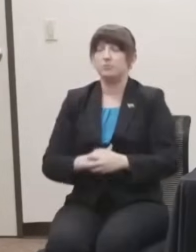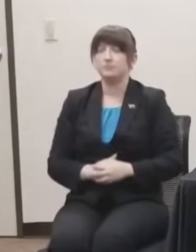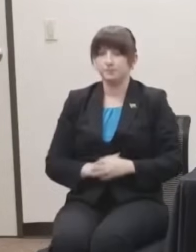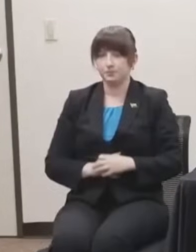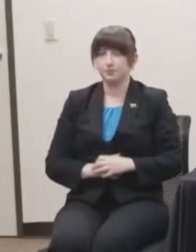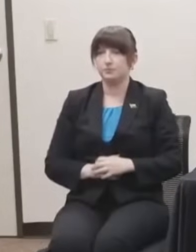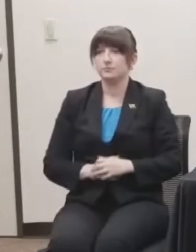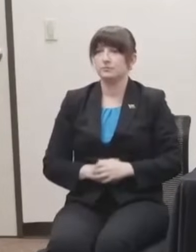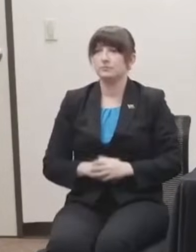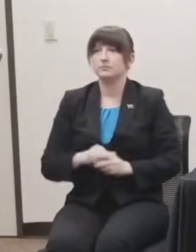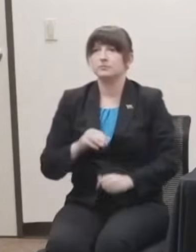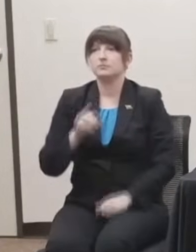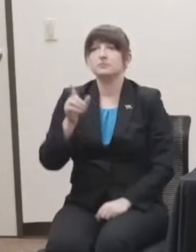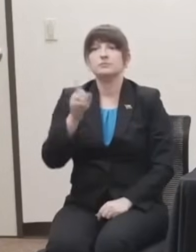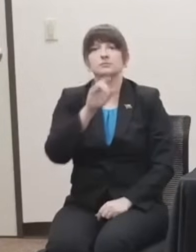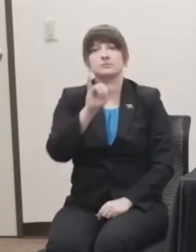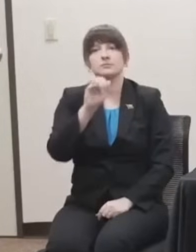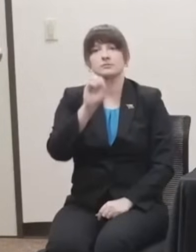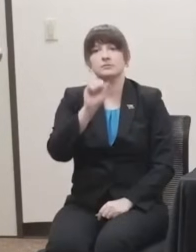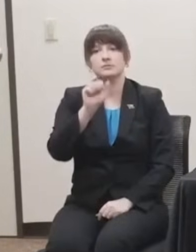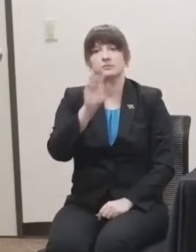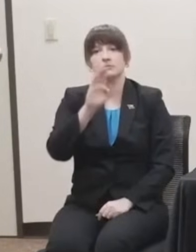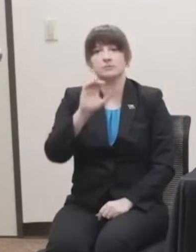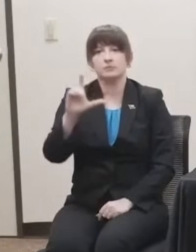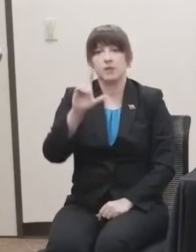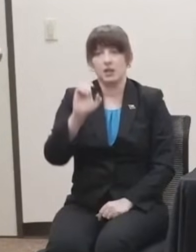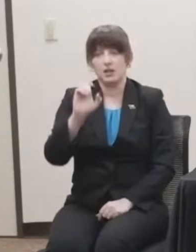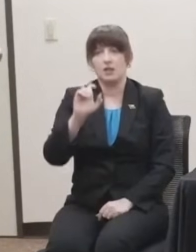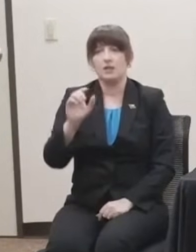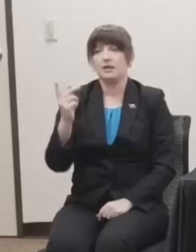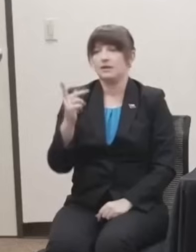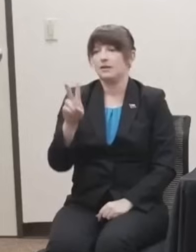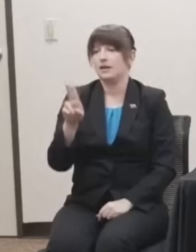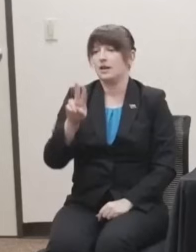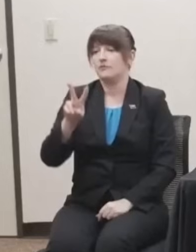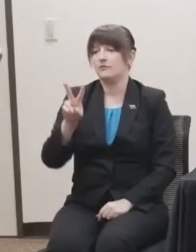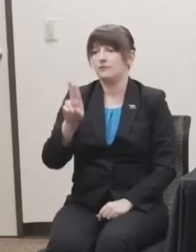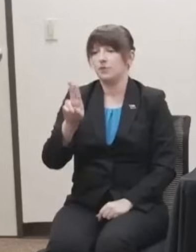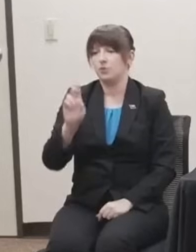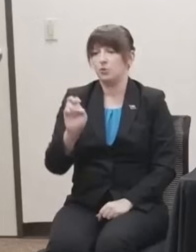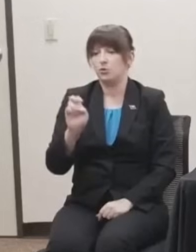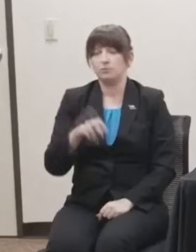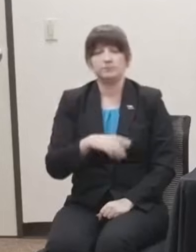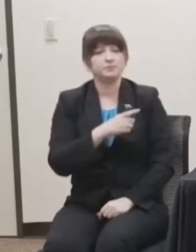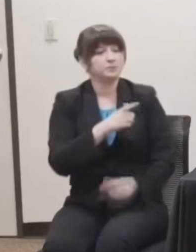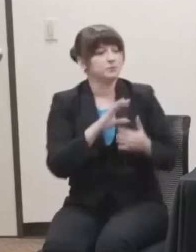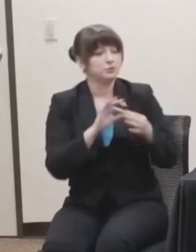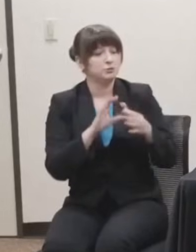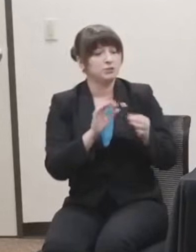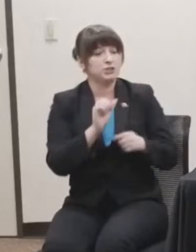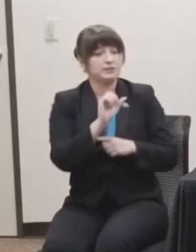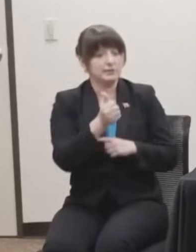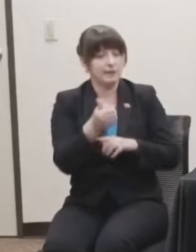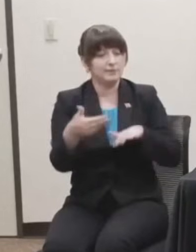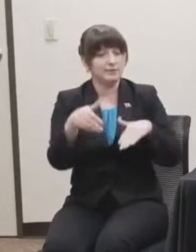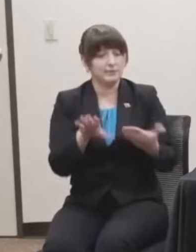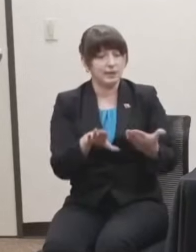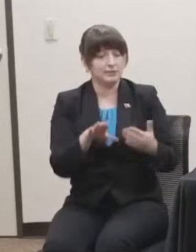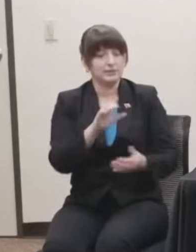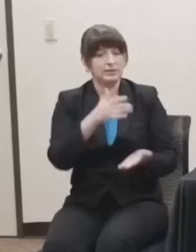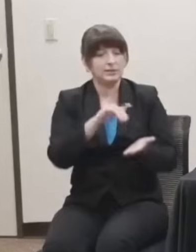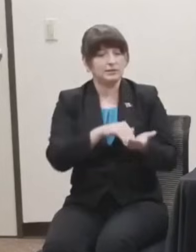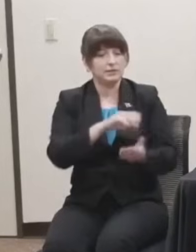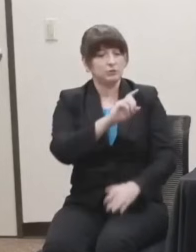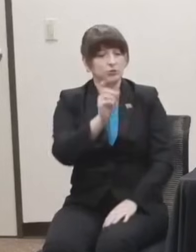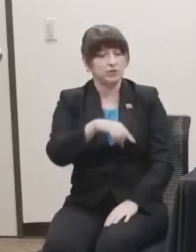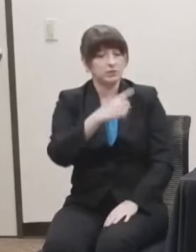ahead. Isabel with KU. I know that you mentioned 10 deaths in Central Texas. Is there any way you could give us a breakdown of the